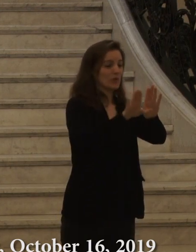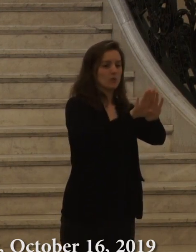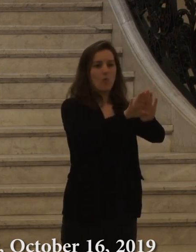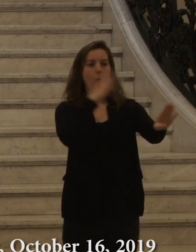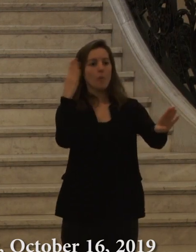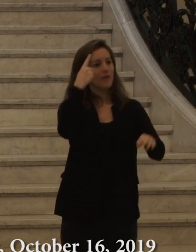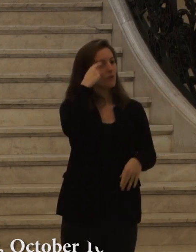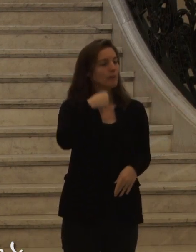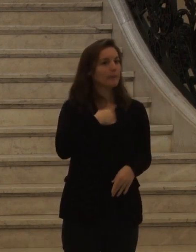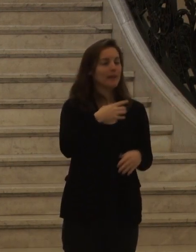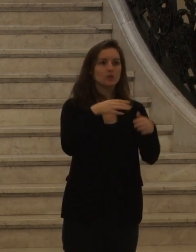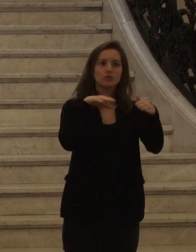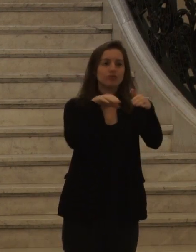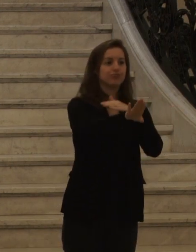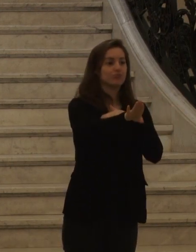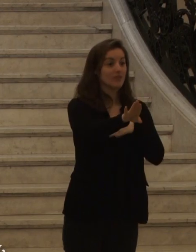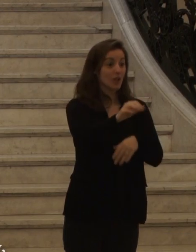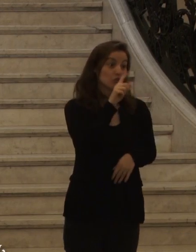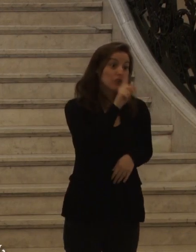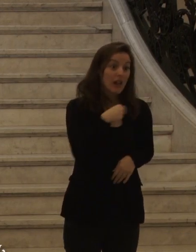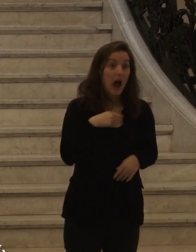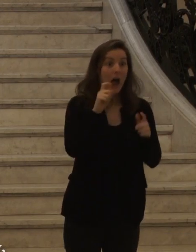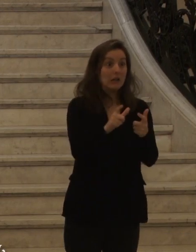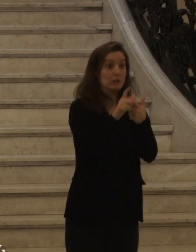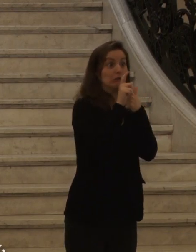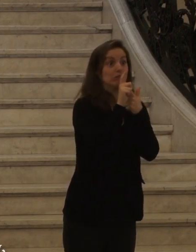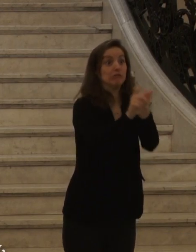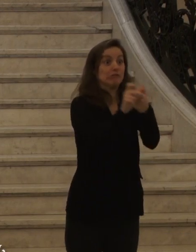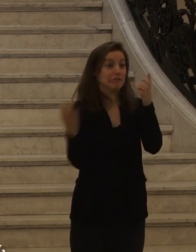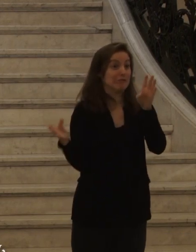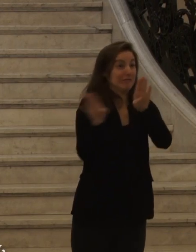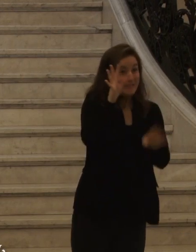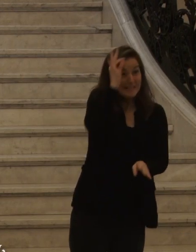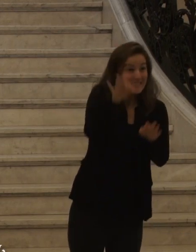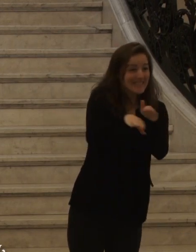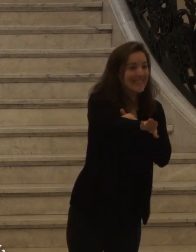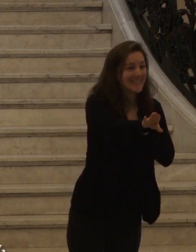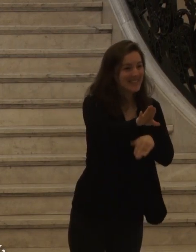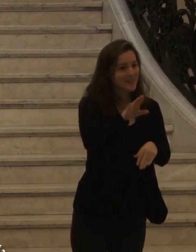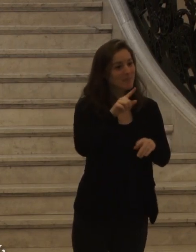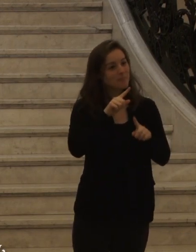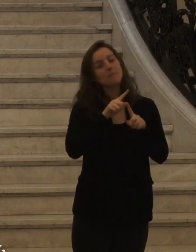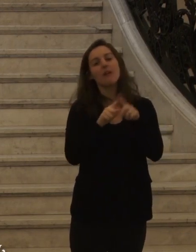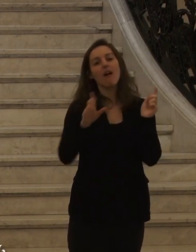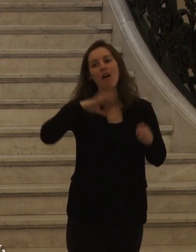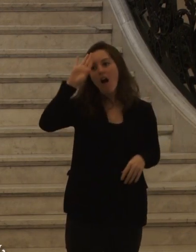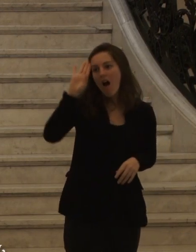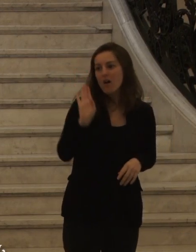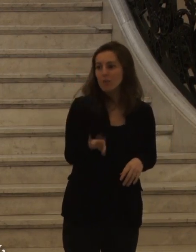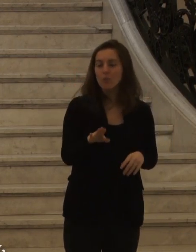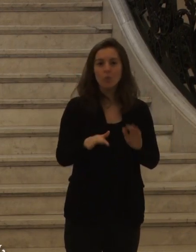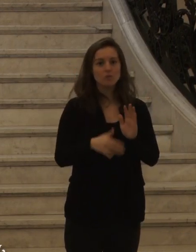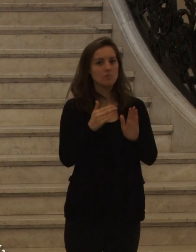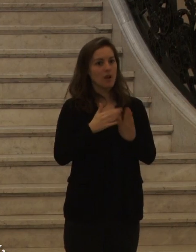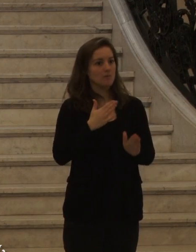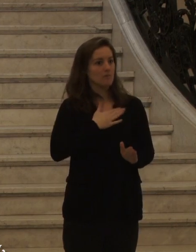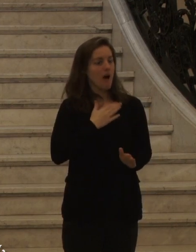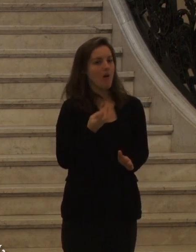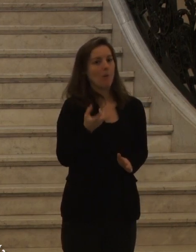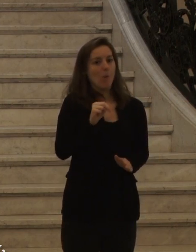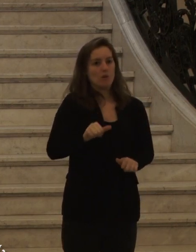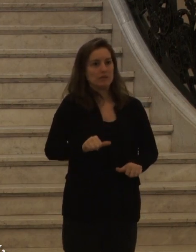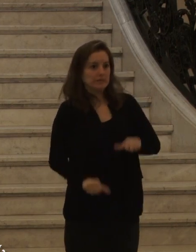me. Now, I had to like run through those doors before they closed, and I knew that at times it was my own inhibitions,